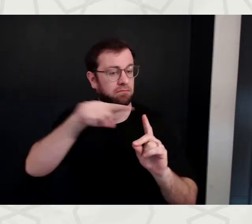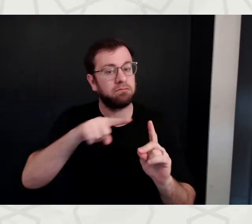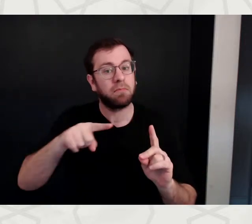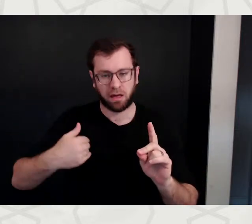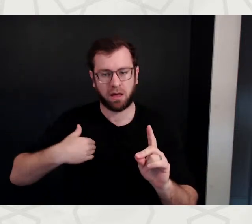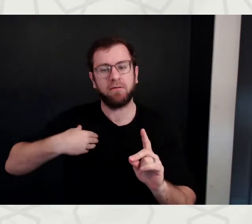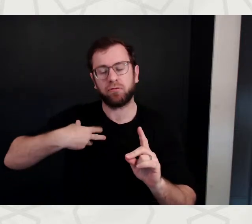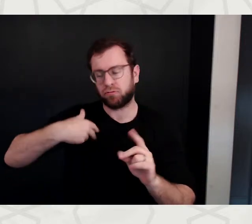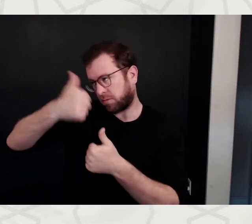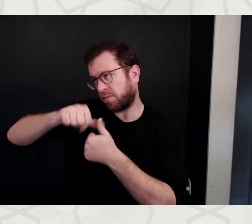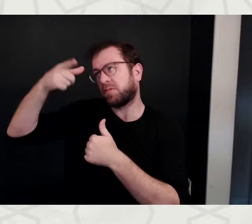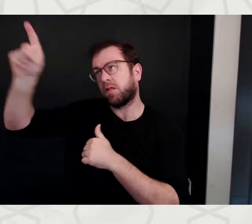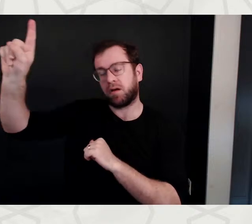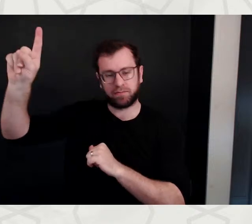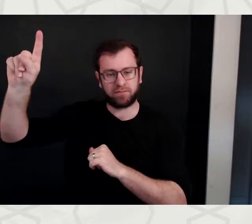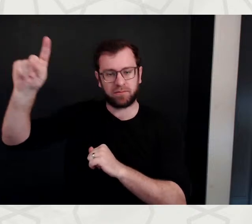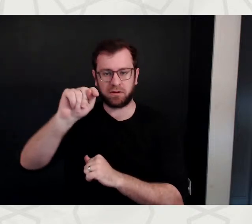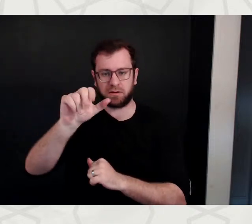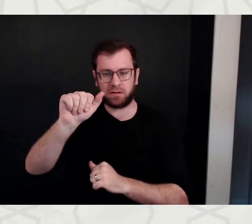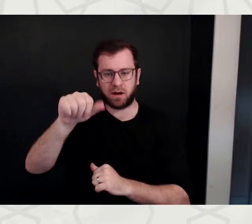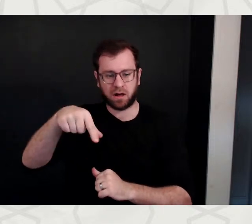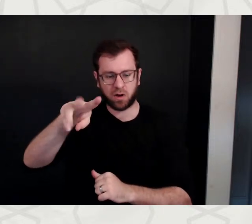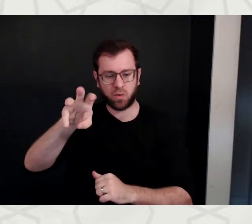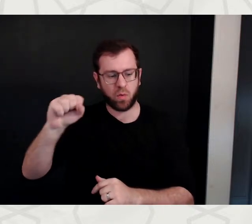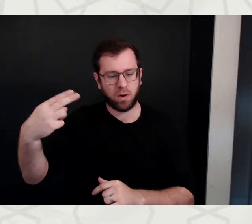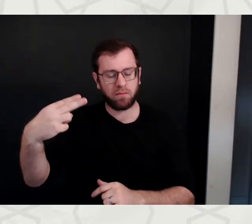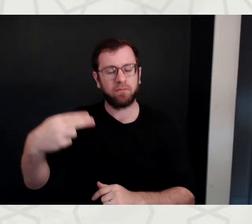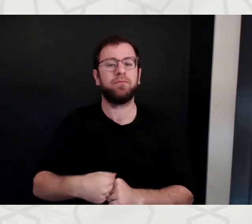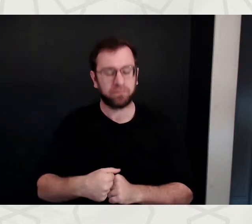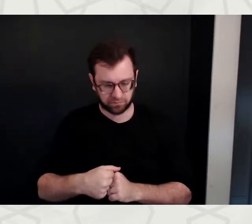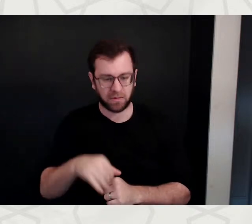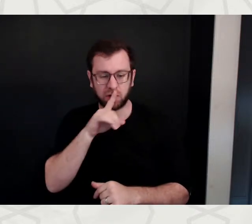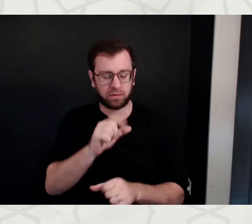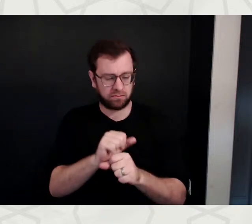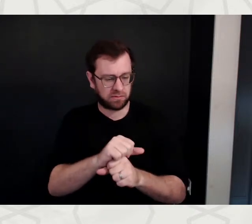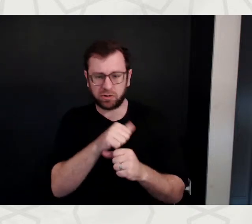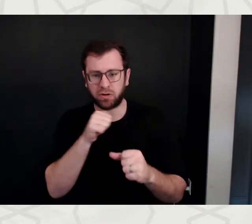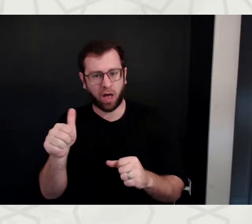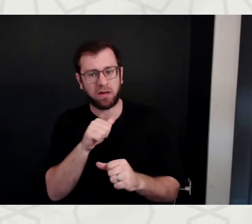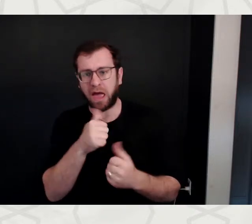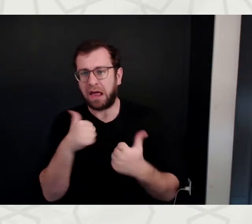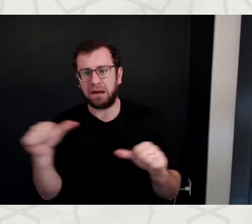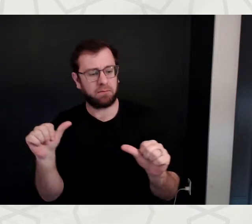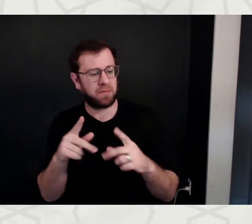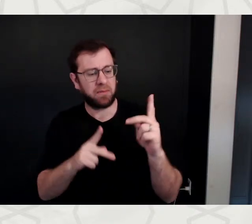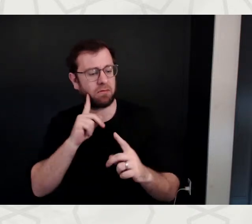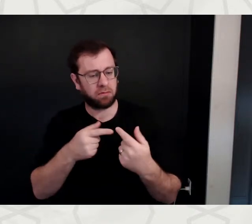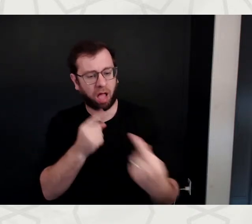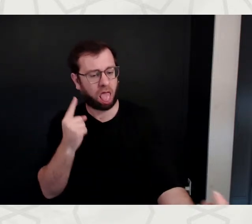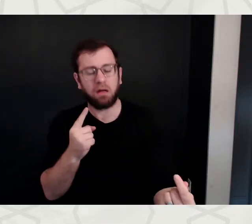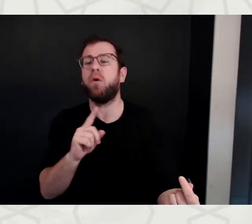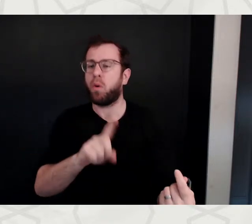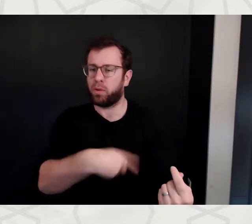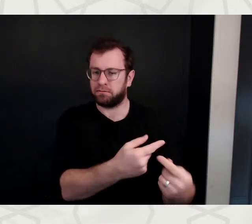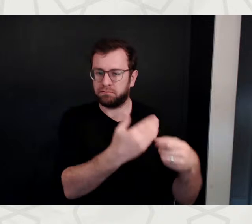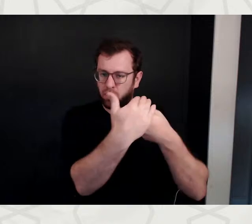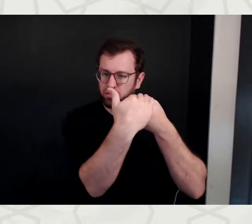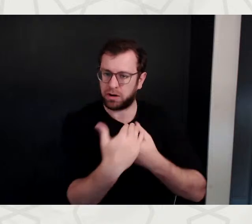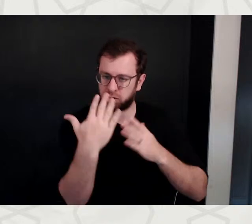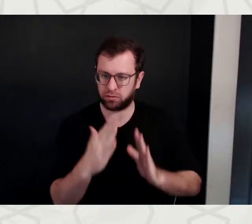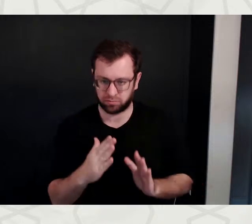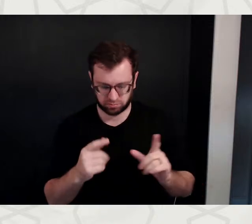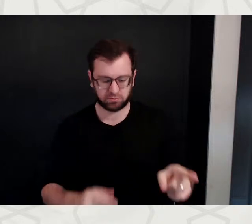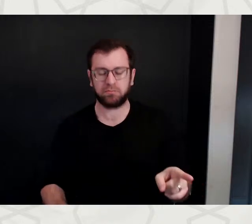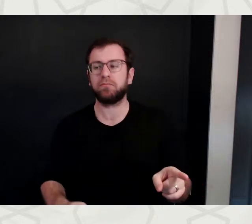And surely there is no animosity except for the oppressor. And I bear witness that Allah is one and has